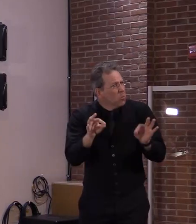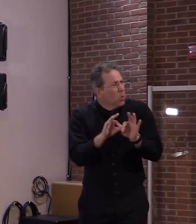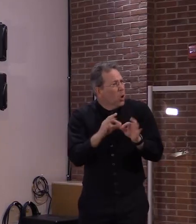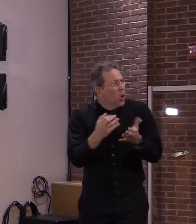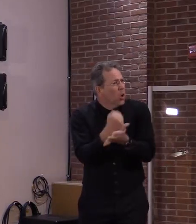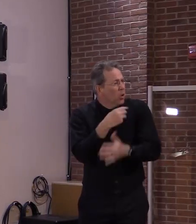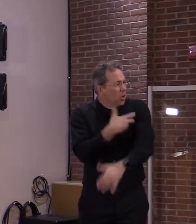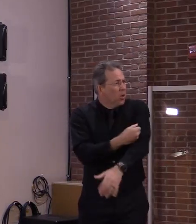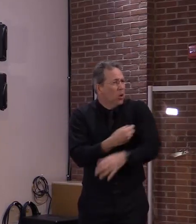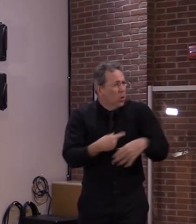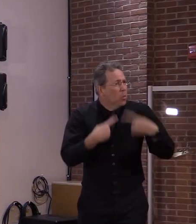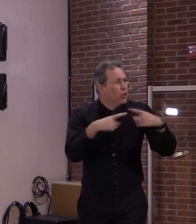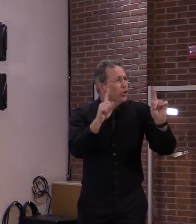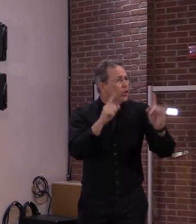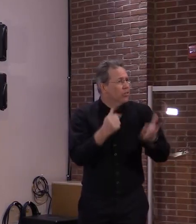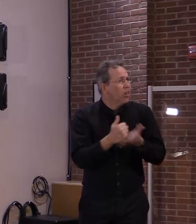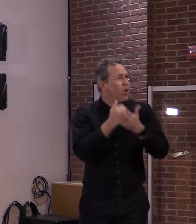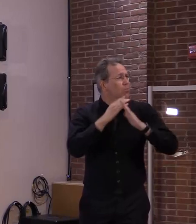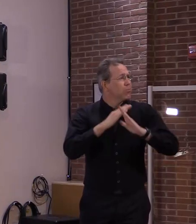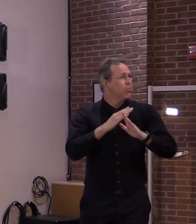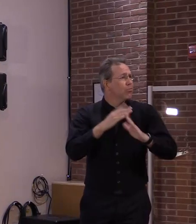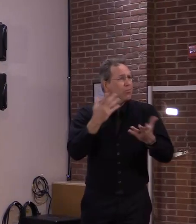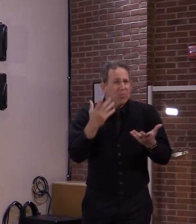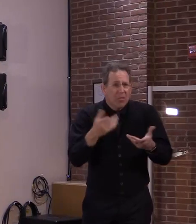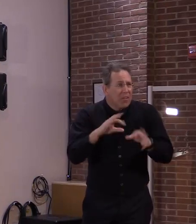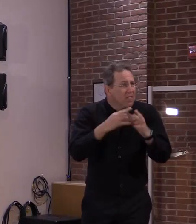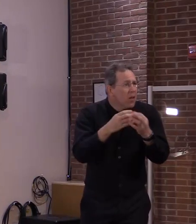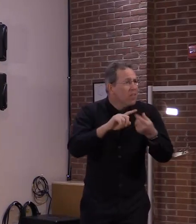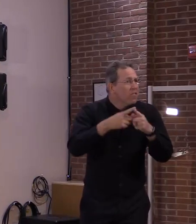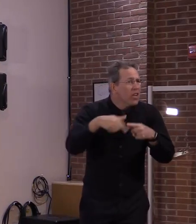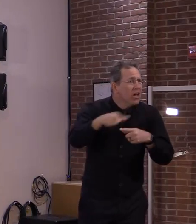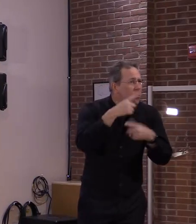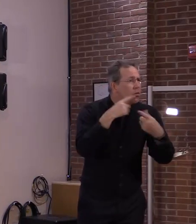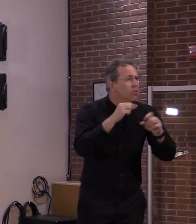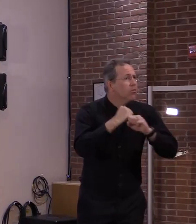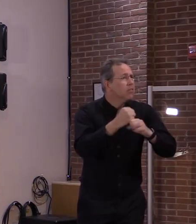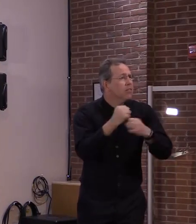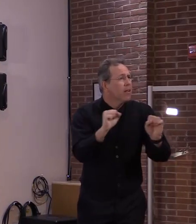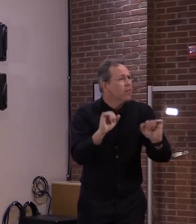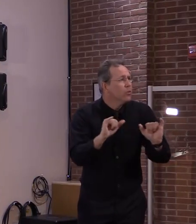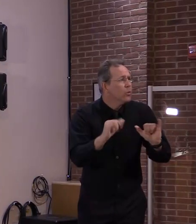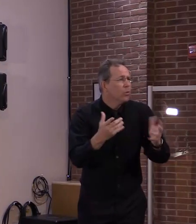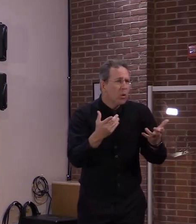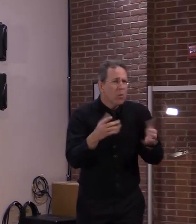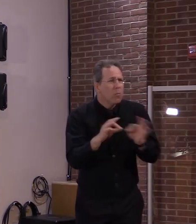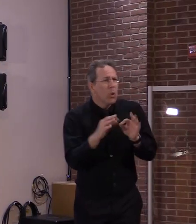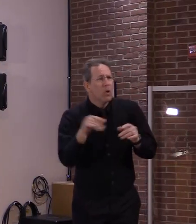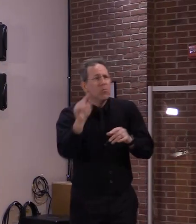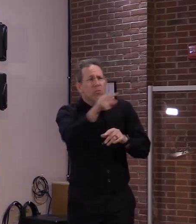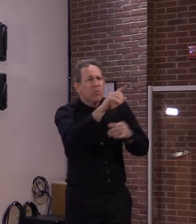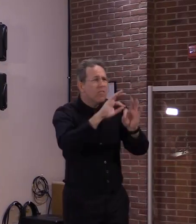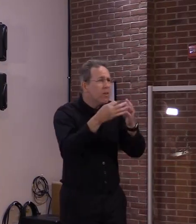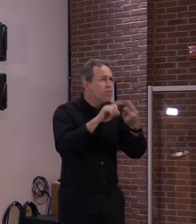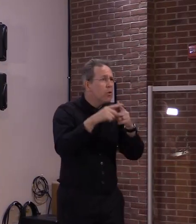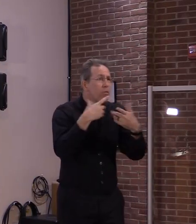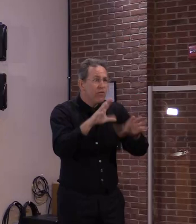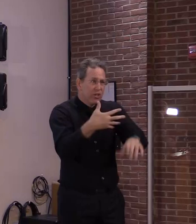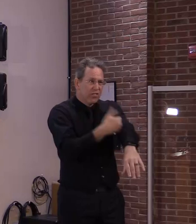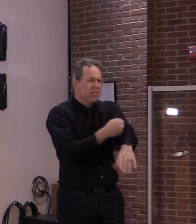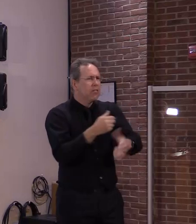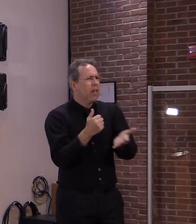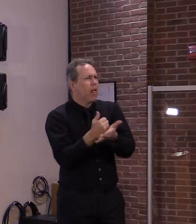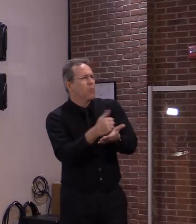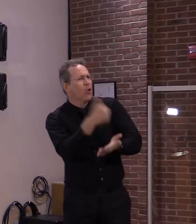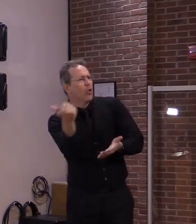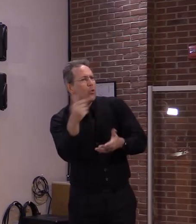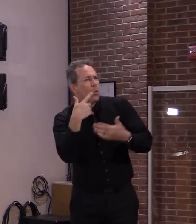can begin to do that risk-benefit analysis and find out if truly the benefits far outweigh any of the risks that they had been concerned